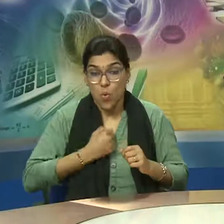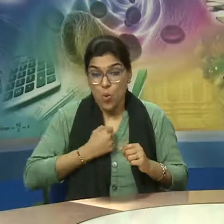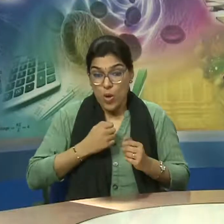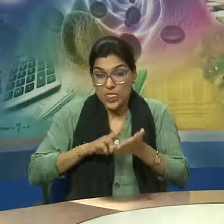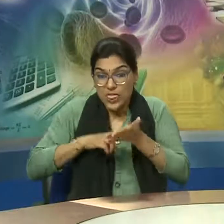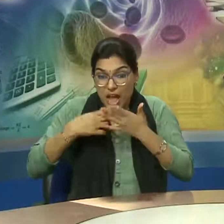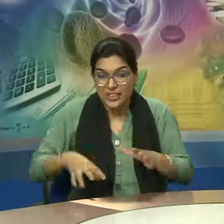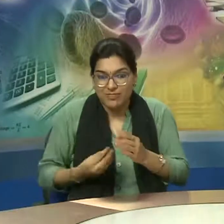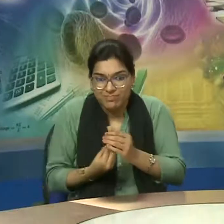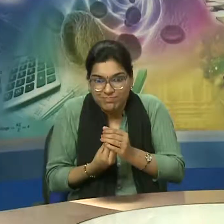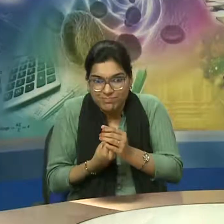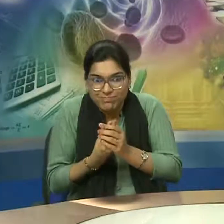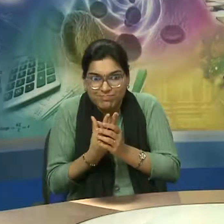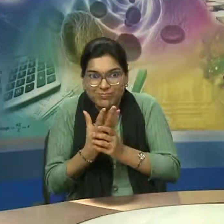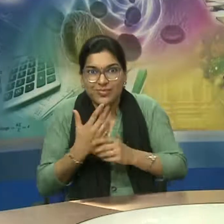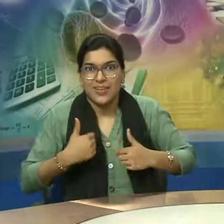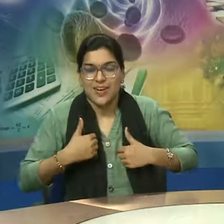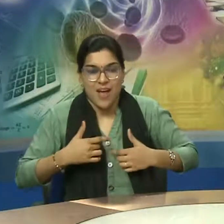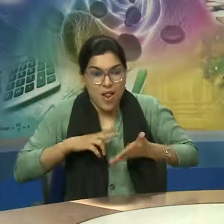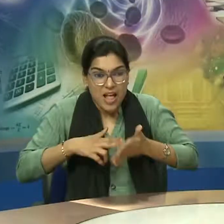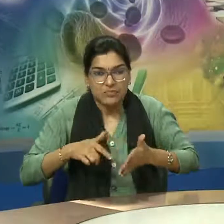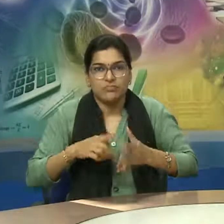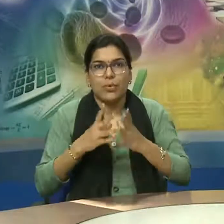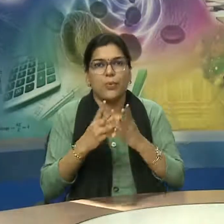a natural person.